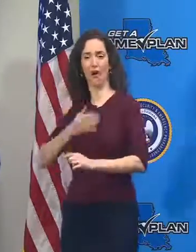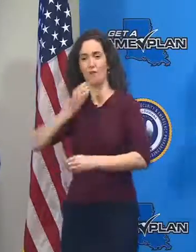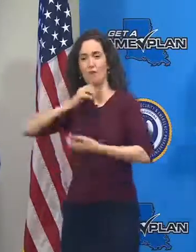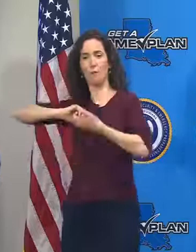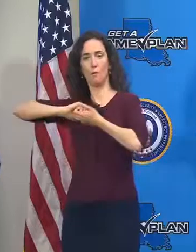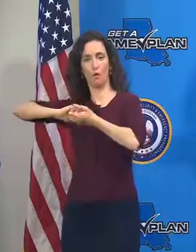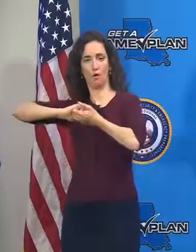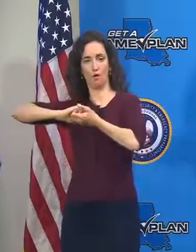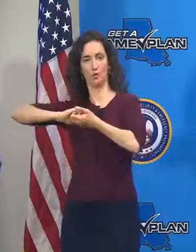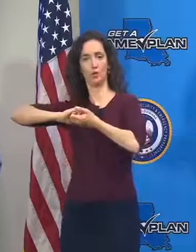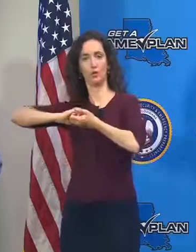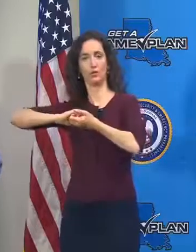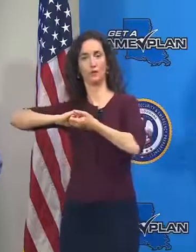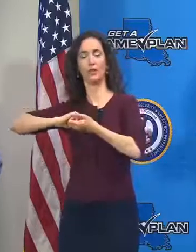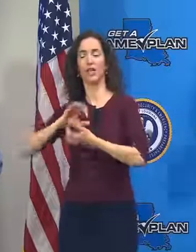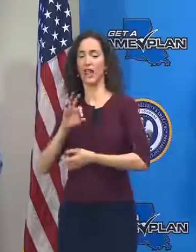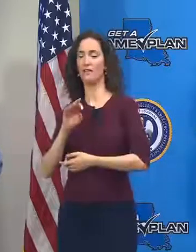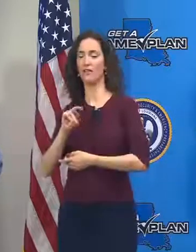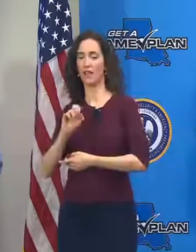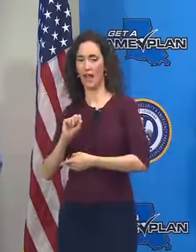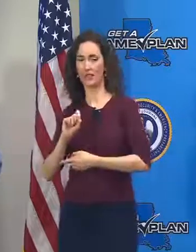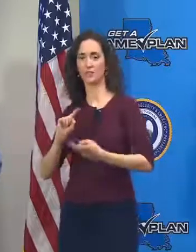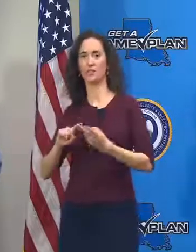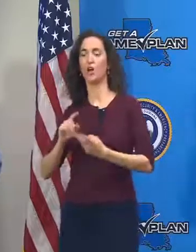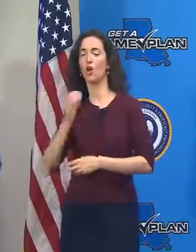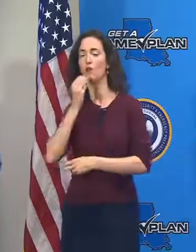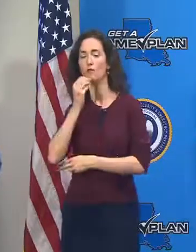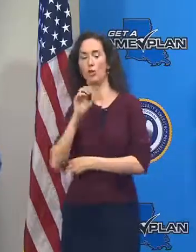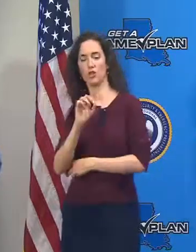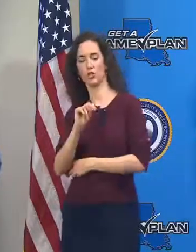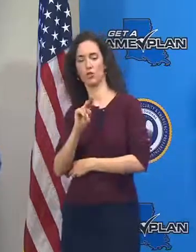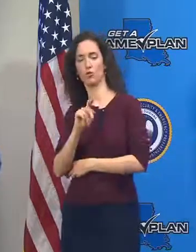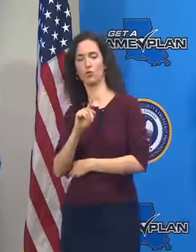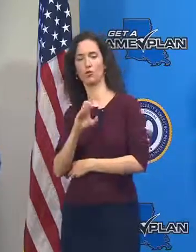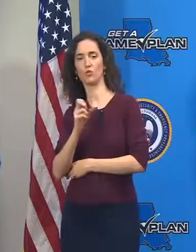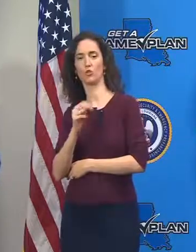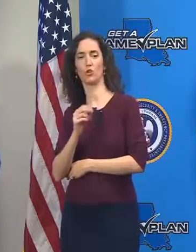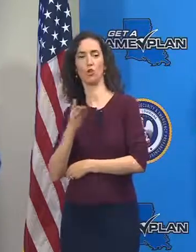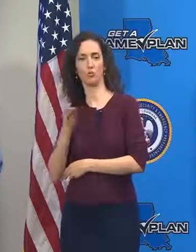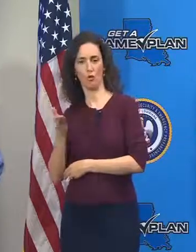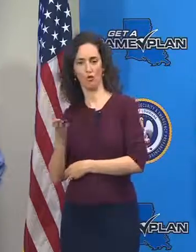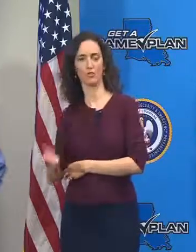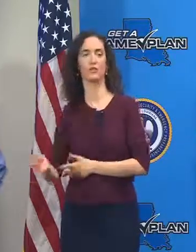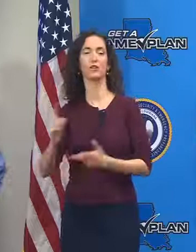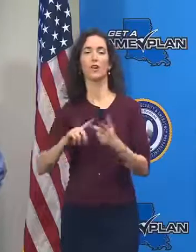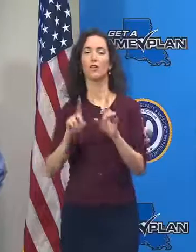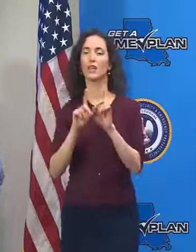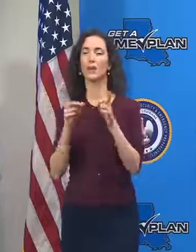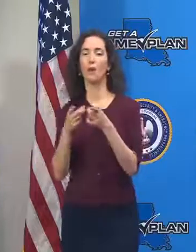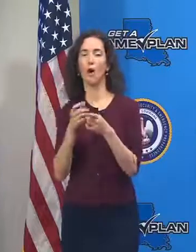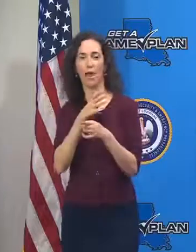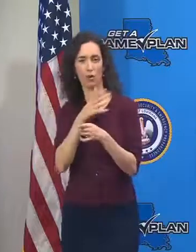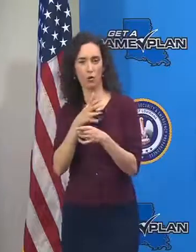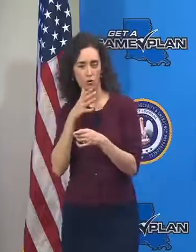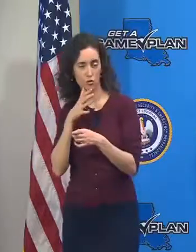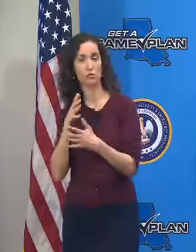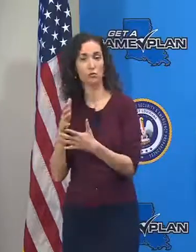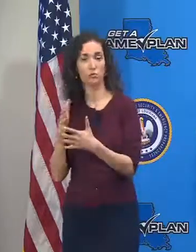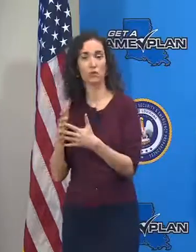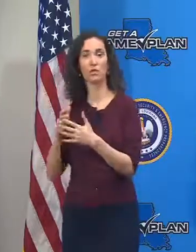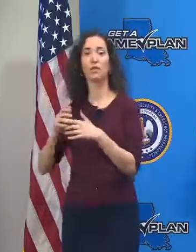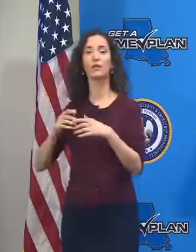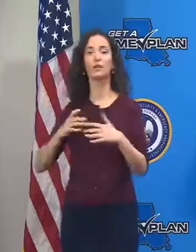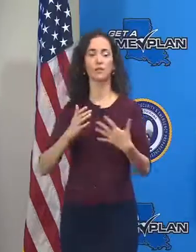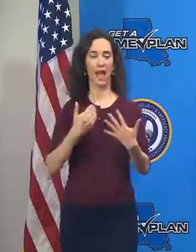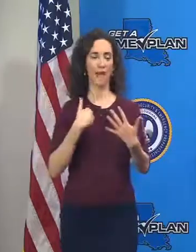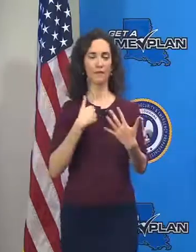at the FNS and Food and Nutrition Services and the Department of Agriculture. And it's staggered this way for a